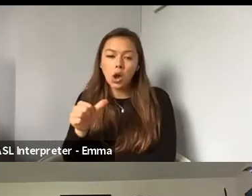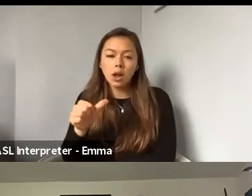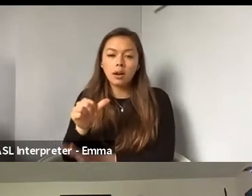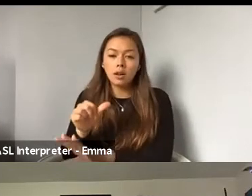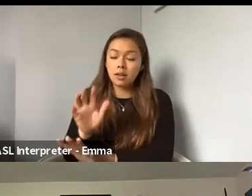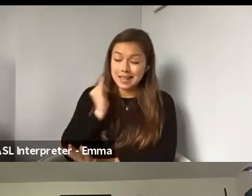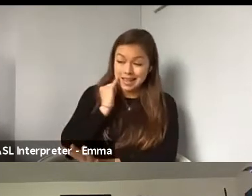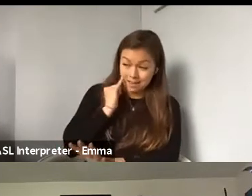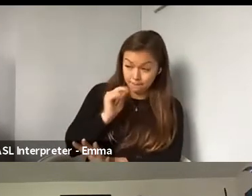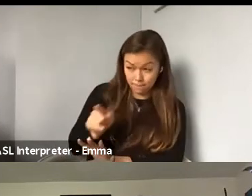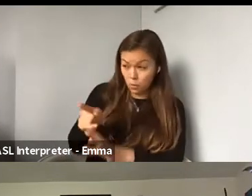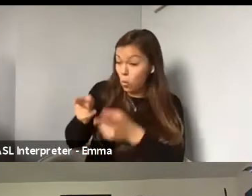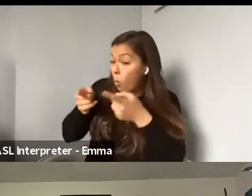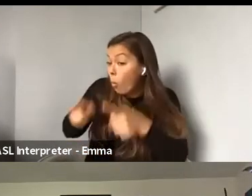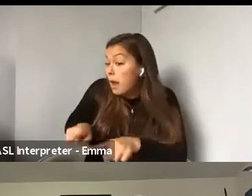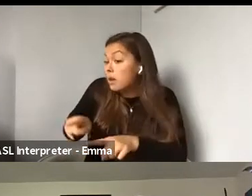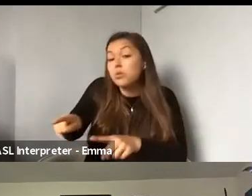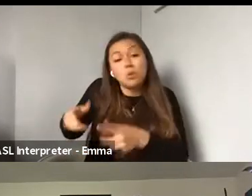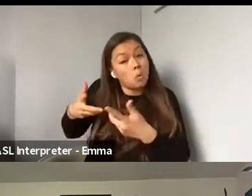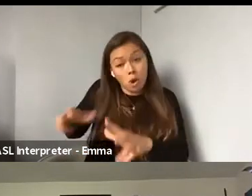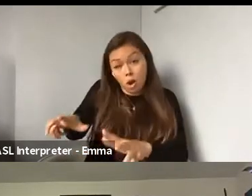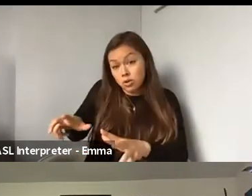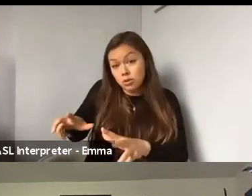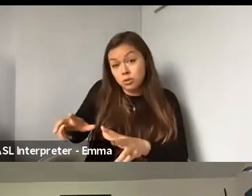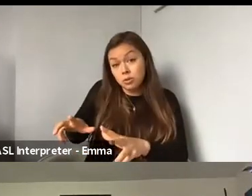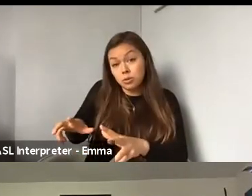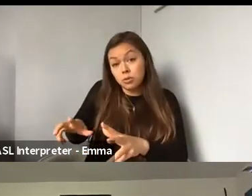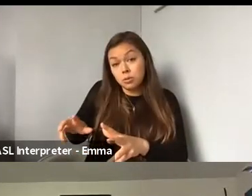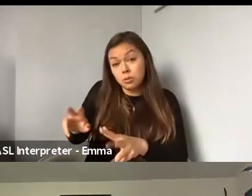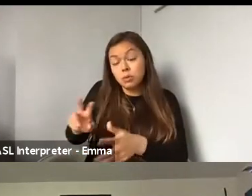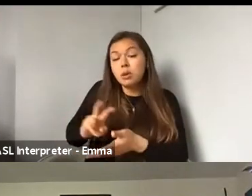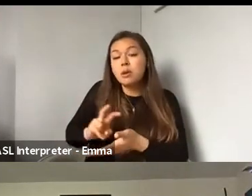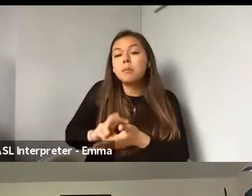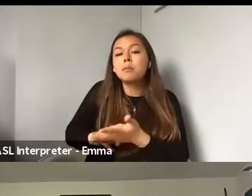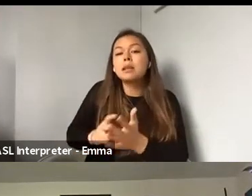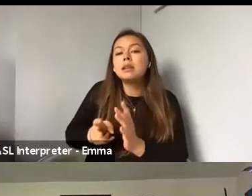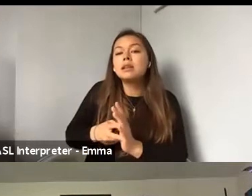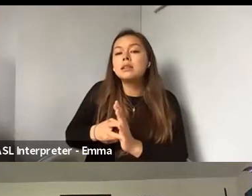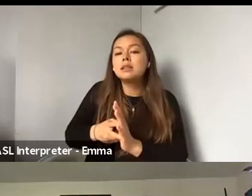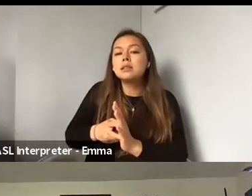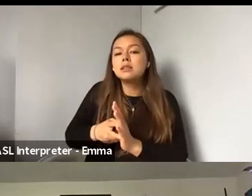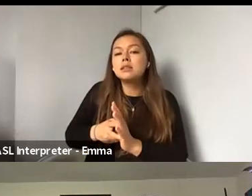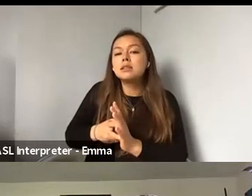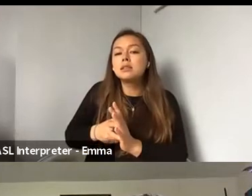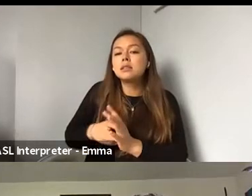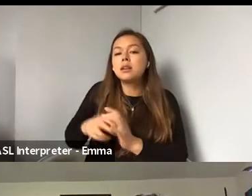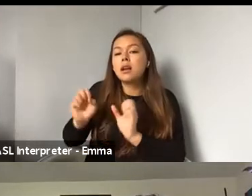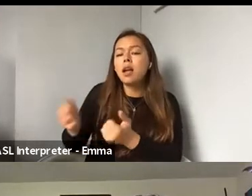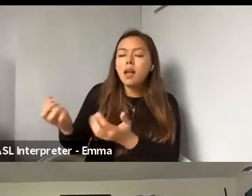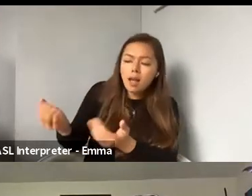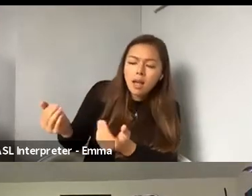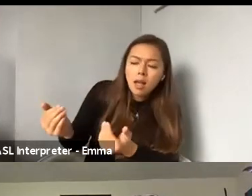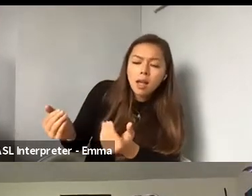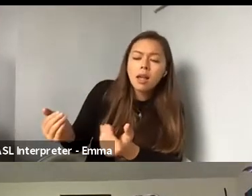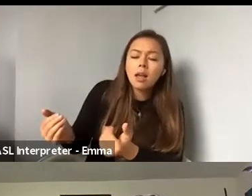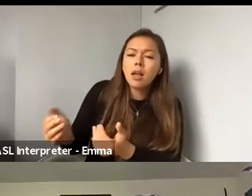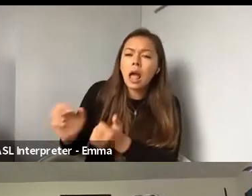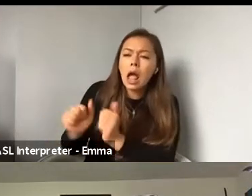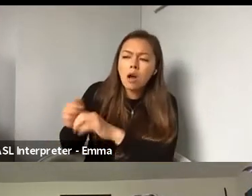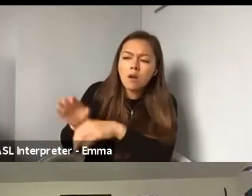also capture the experiences of people for whom other coercive means were used, such as pressuring or emotional